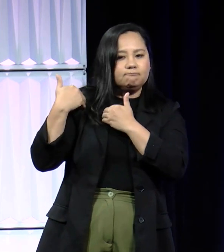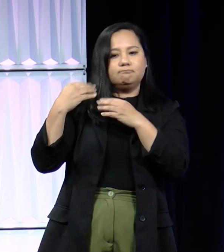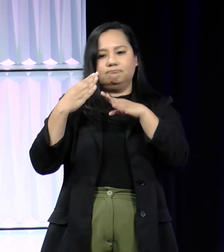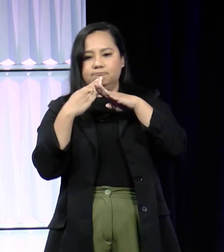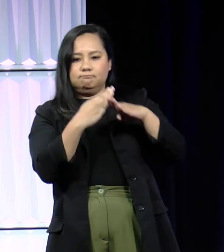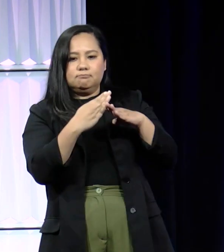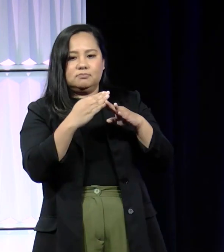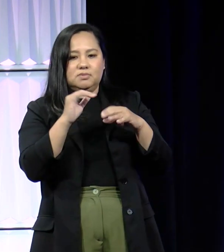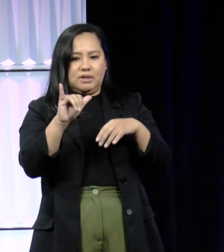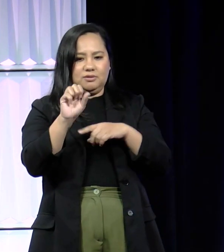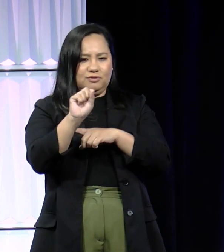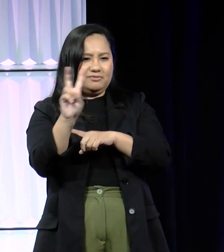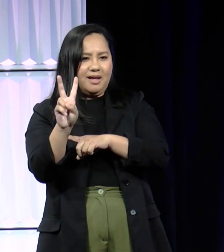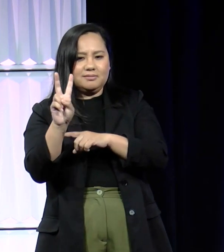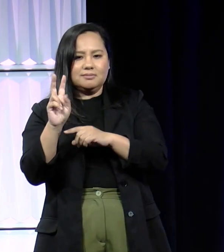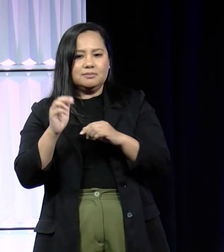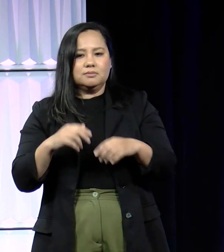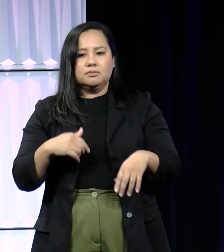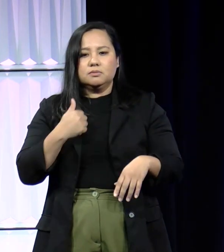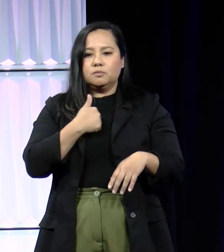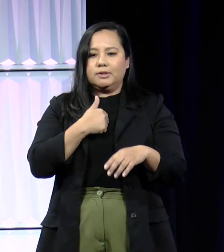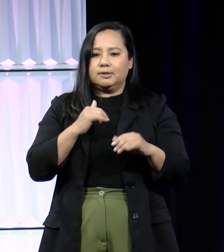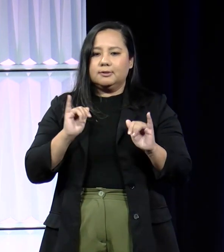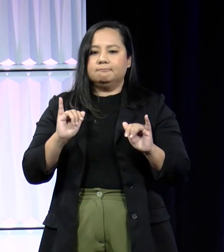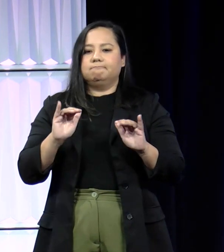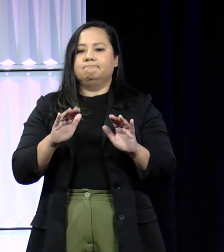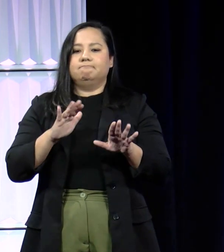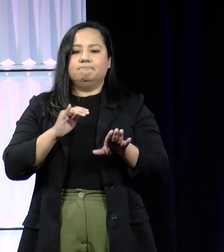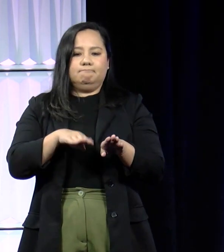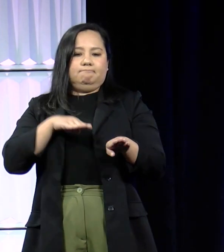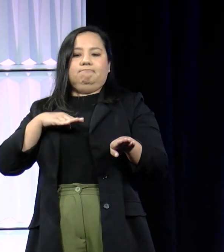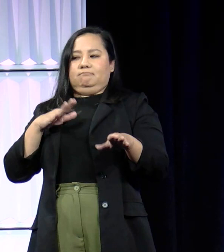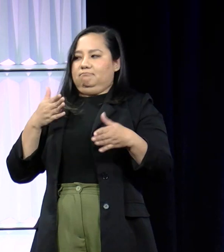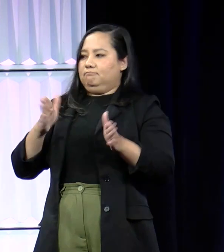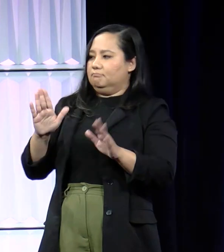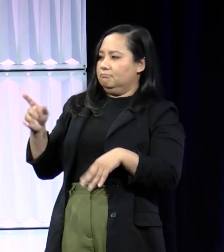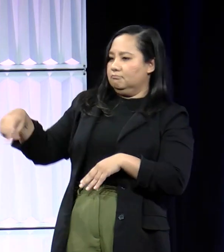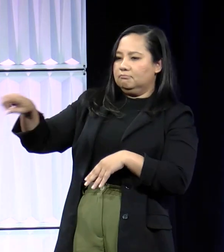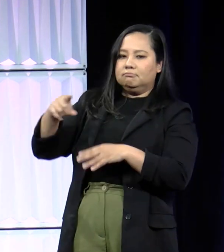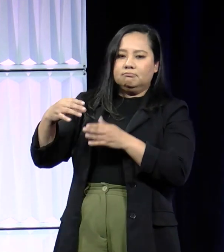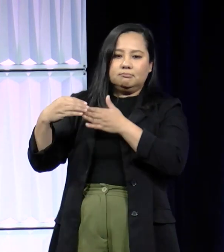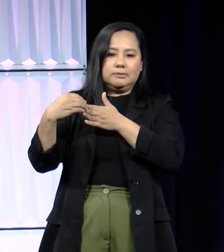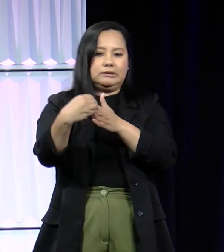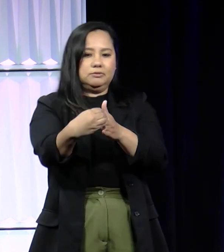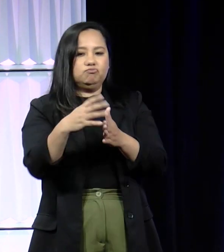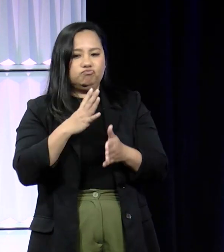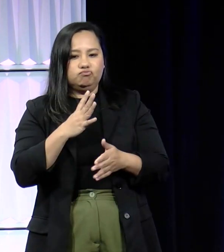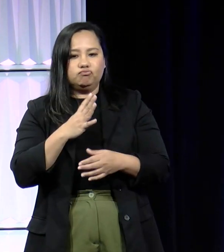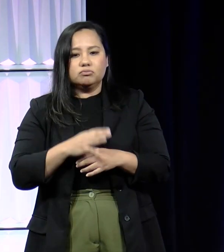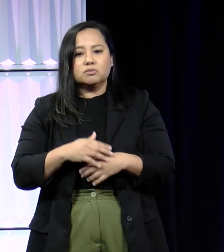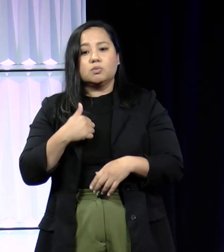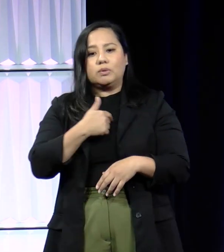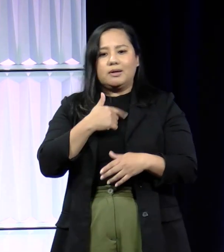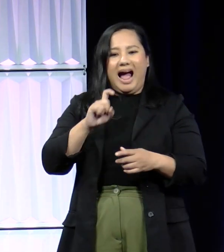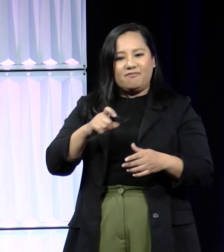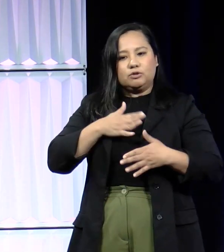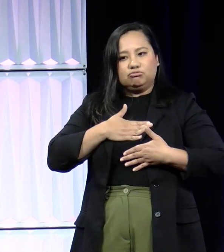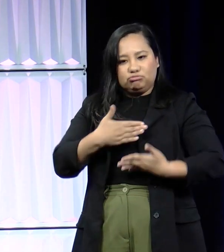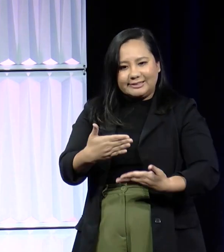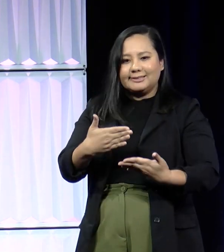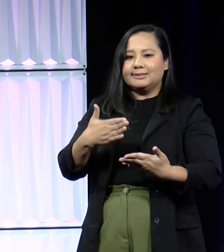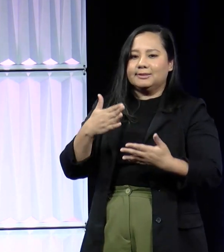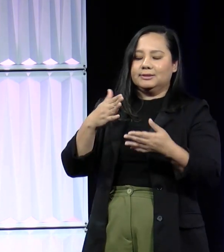and letting others lead us. We have to be willing and open to influence change. How are you building